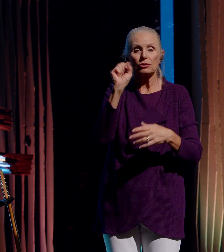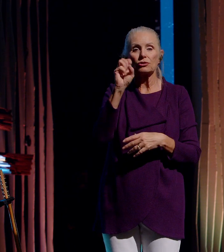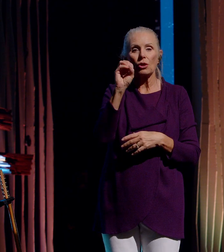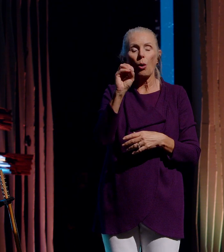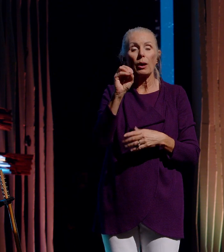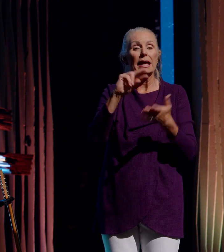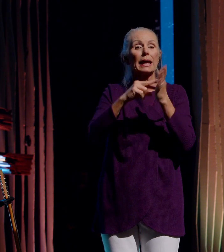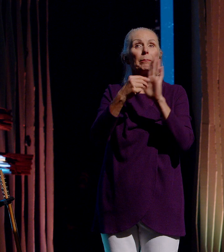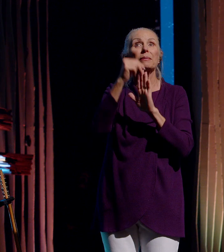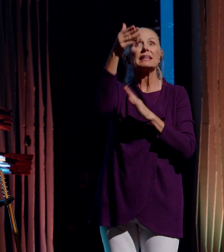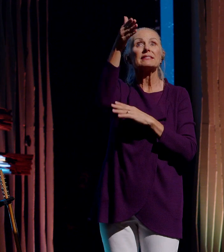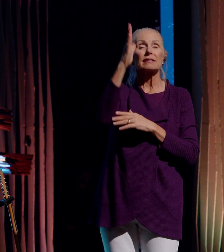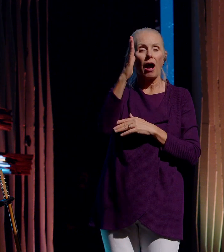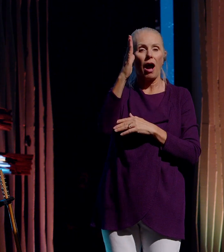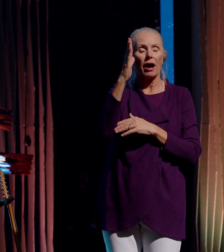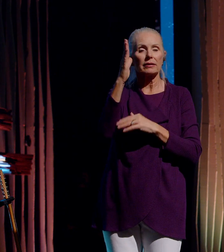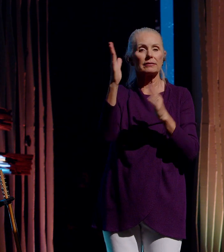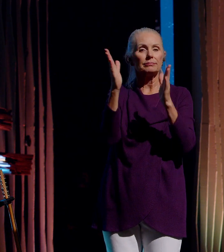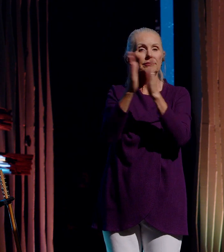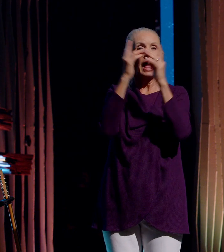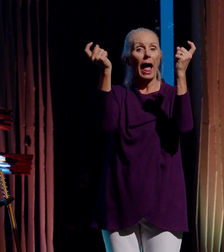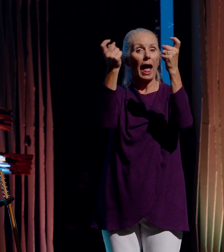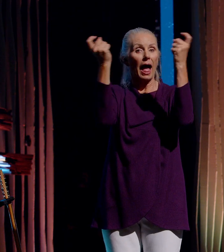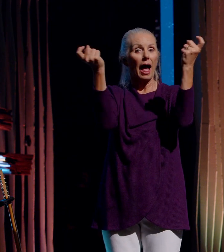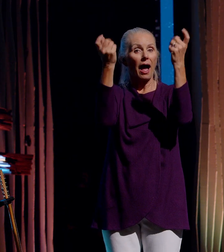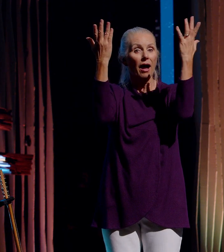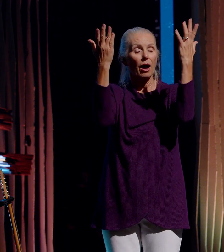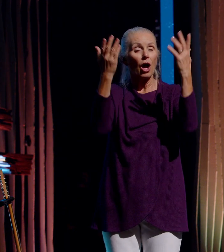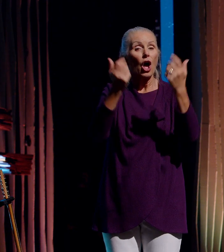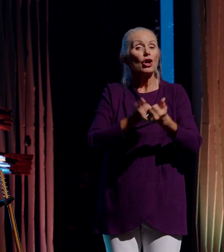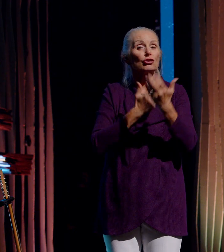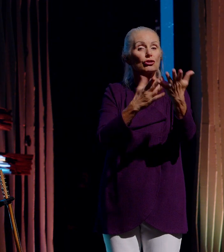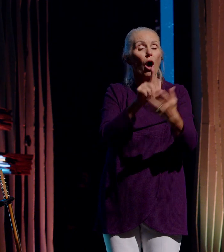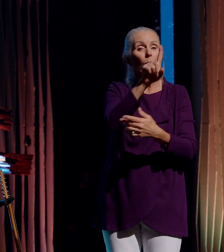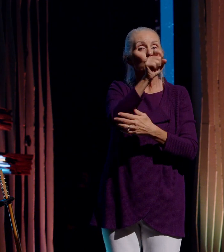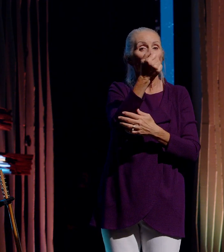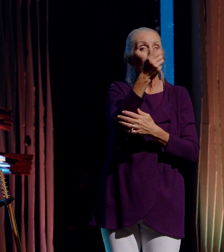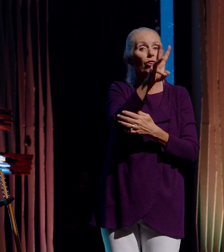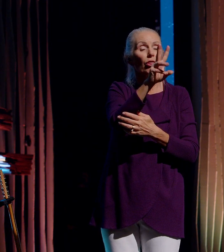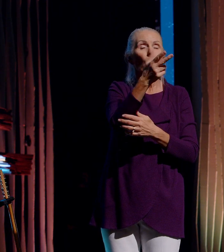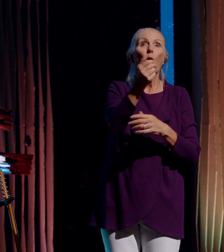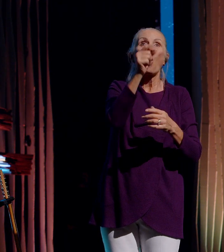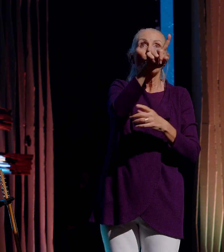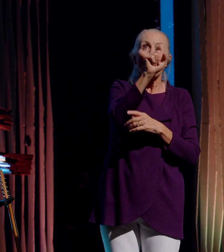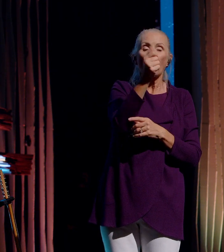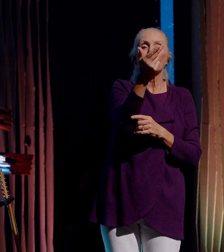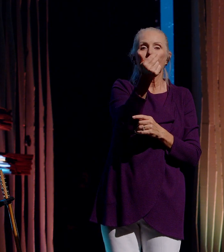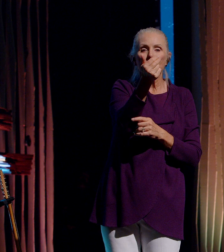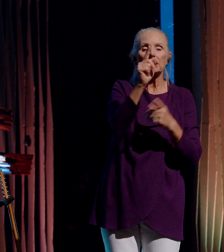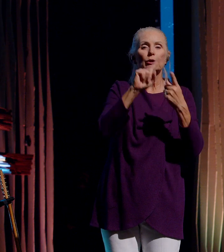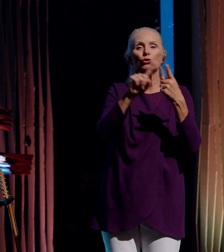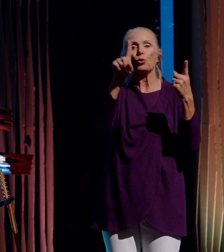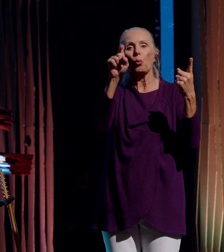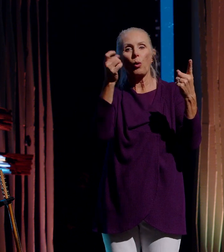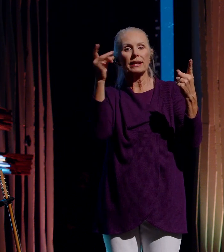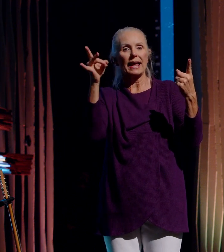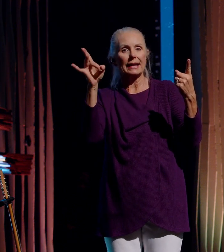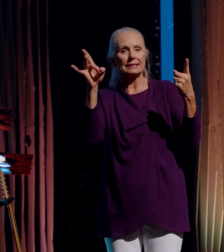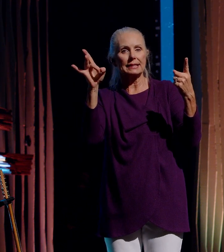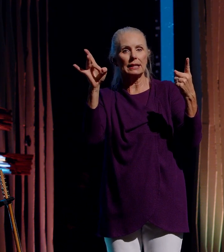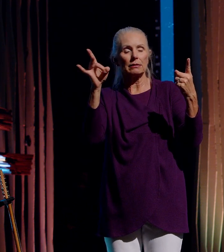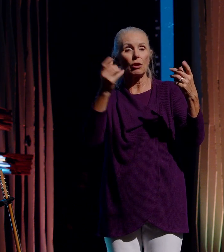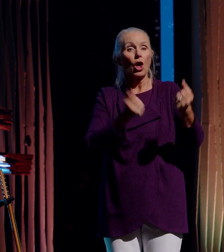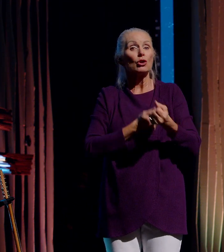meaning God. Now, the Hallel Psalms refer to Psalms 113 through 118 that were sang during three pilgrim festivals,